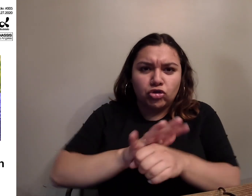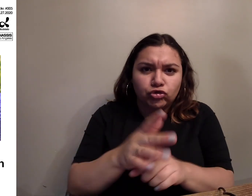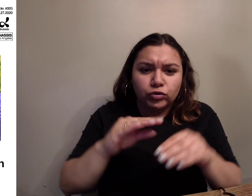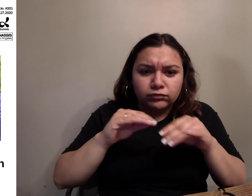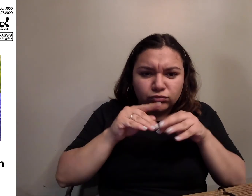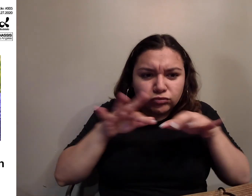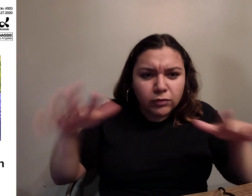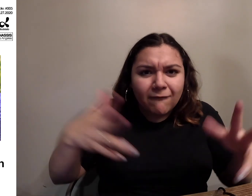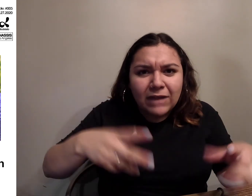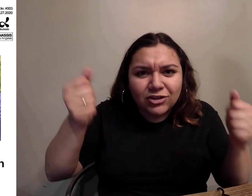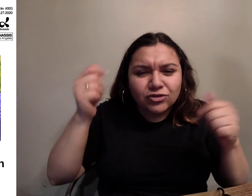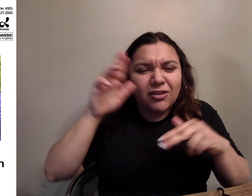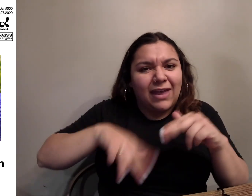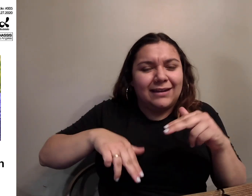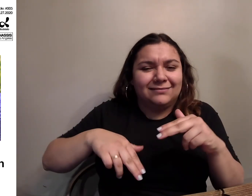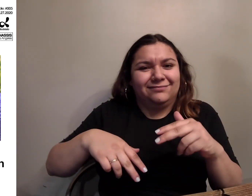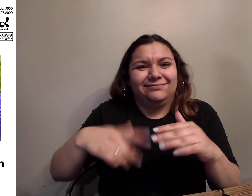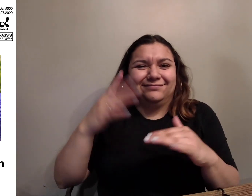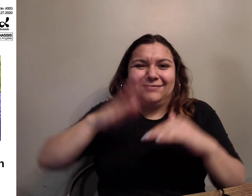bullet."